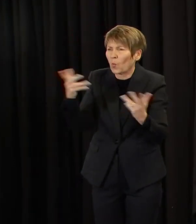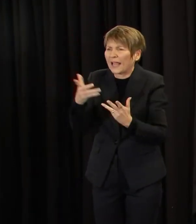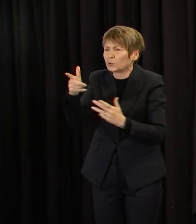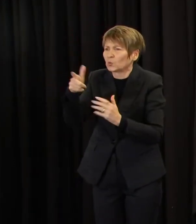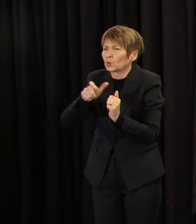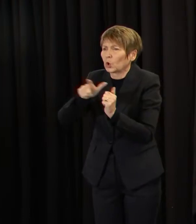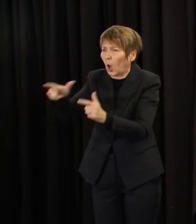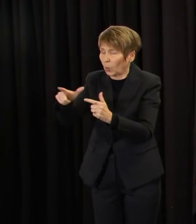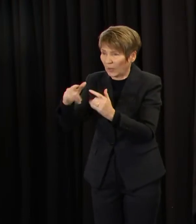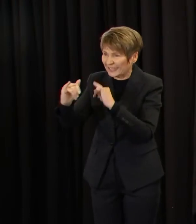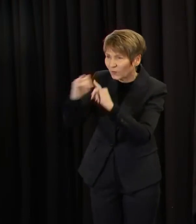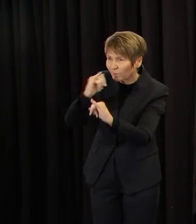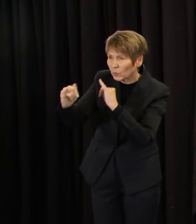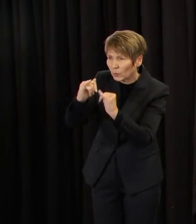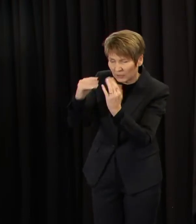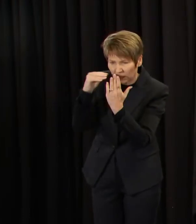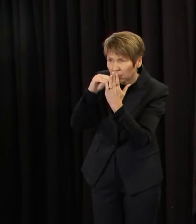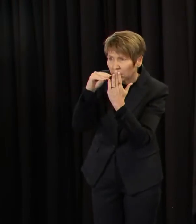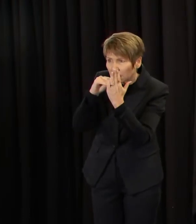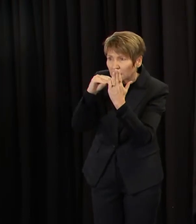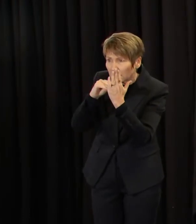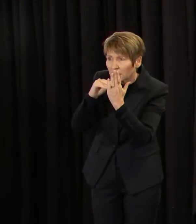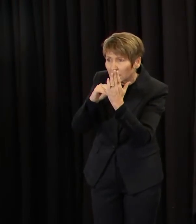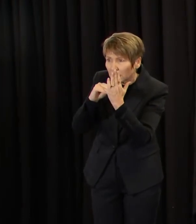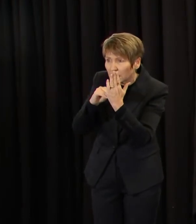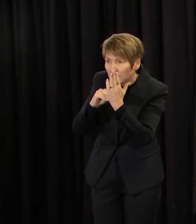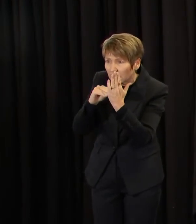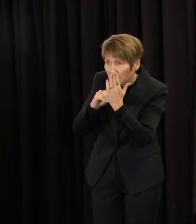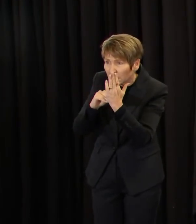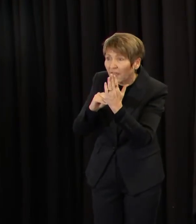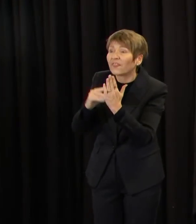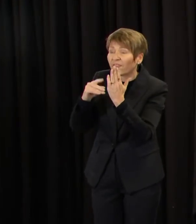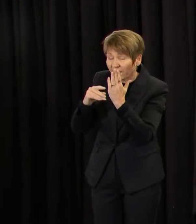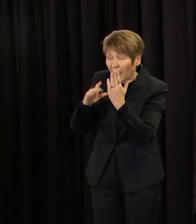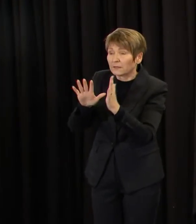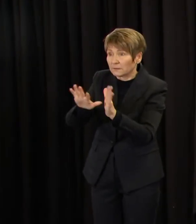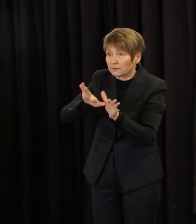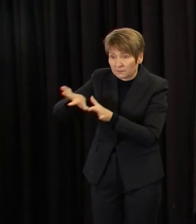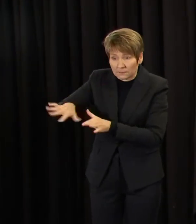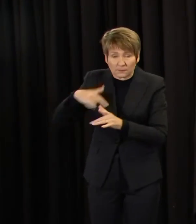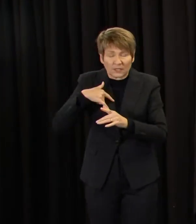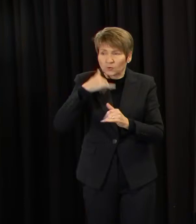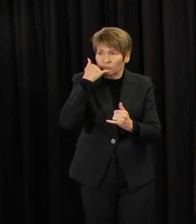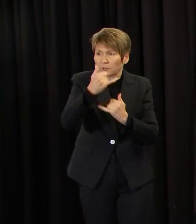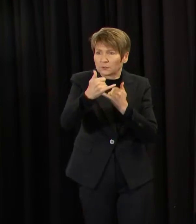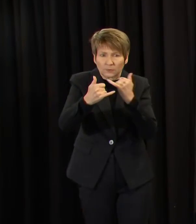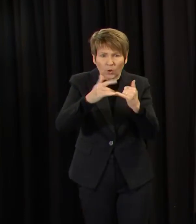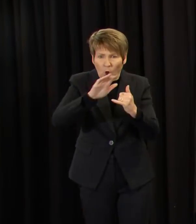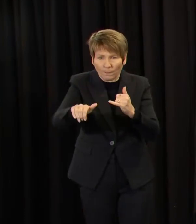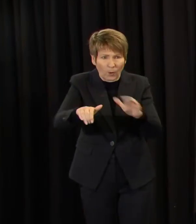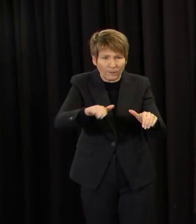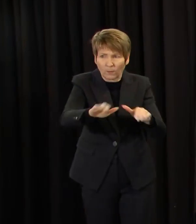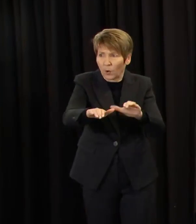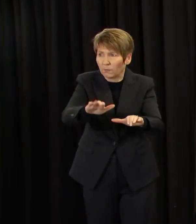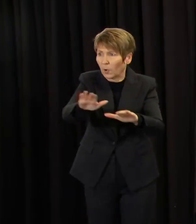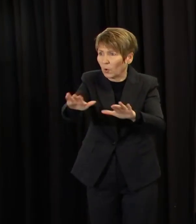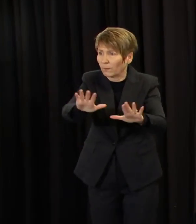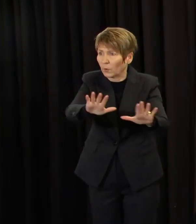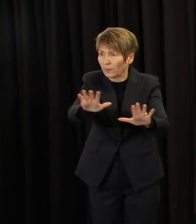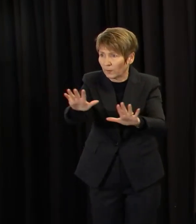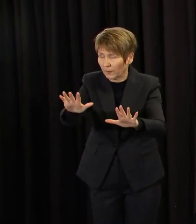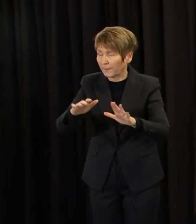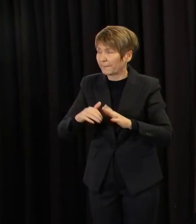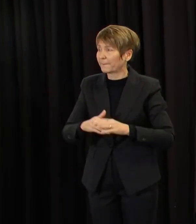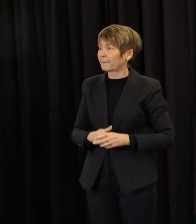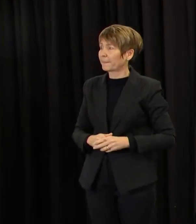So the problem just grows and grows and grows. That's why testing early is the single most important thing. You might not have the breakdown at the moment, but in this afternoon's show